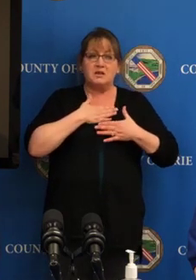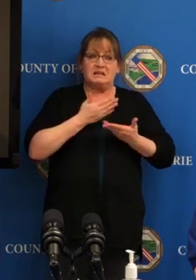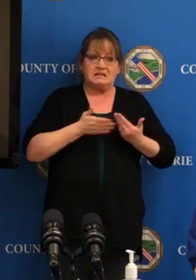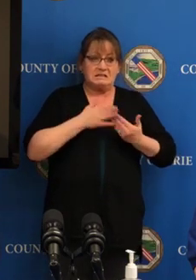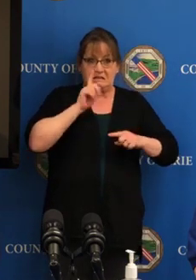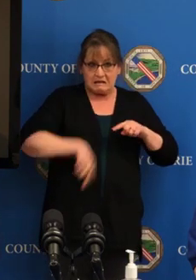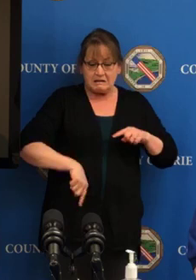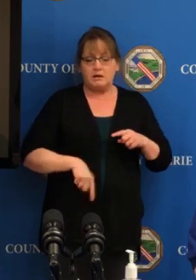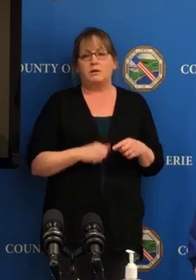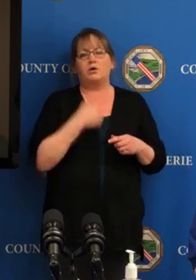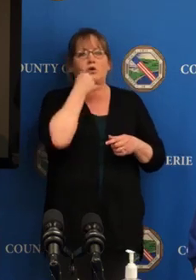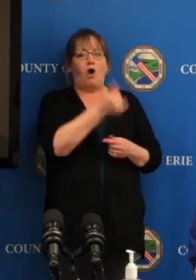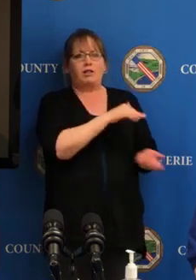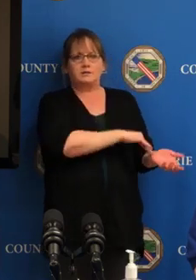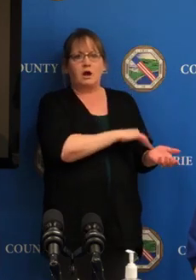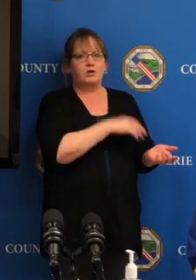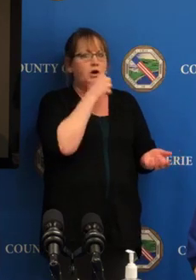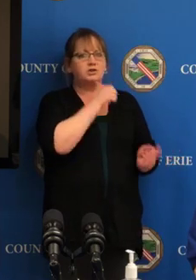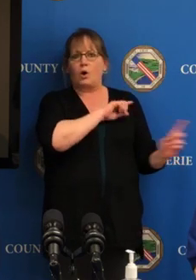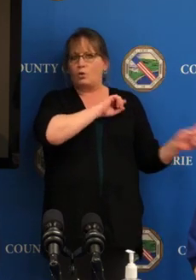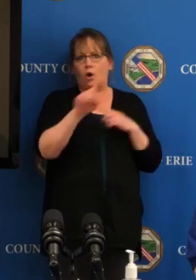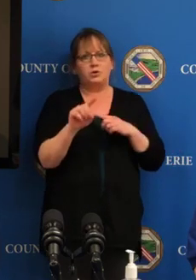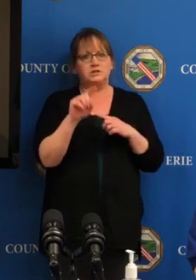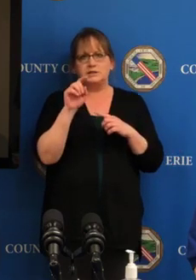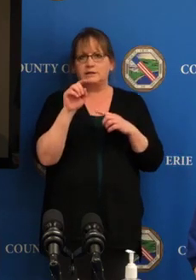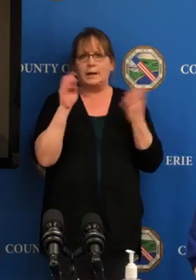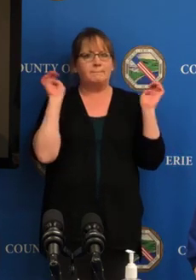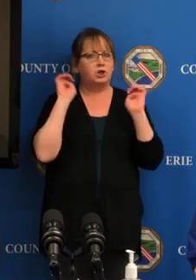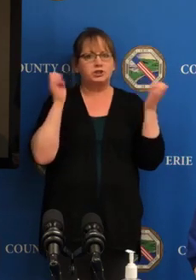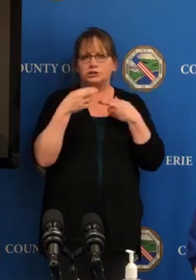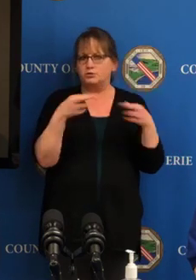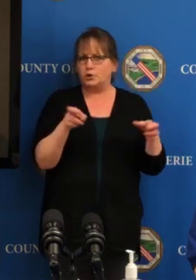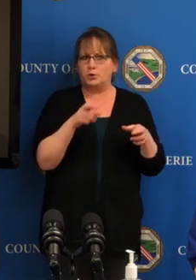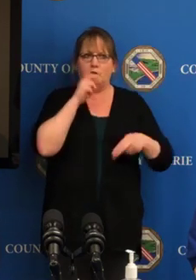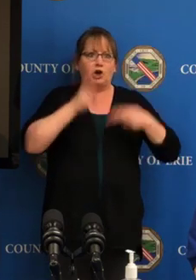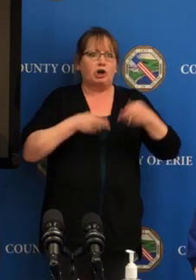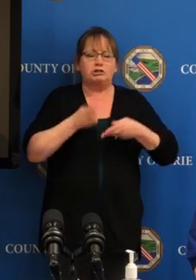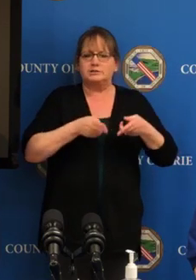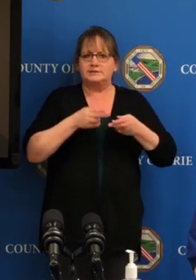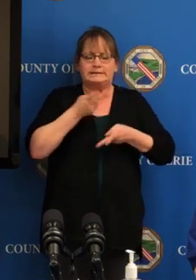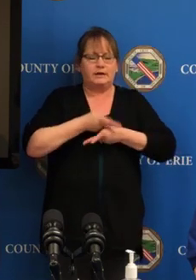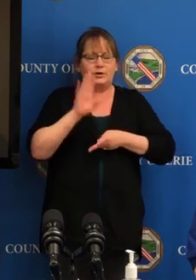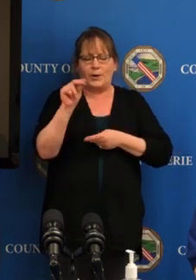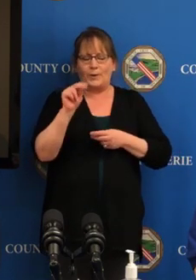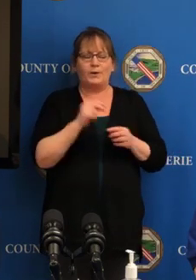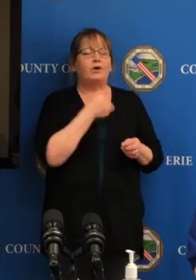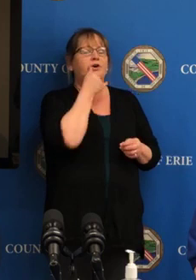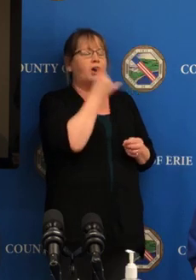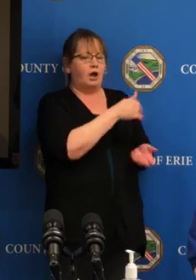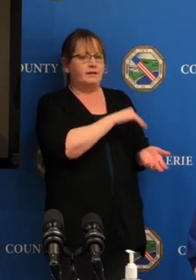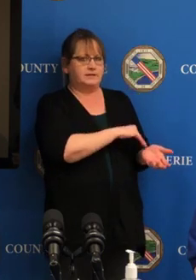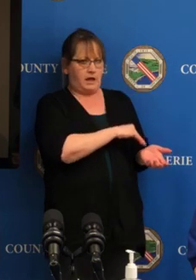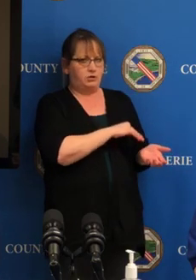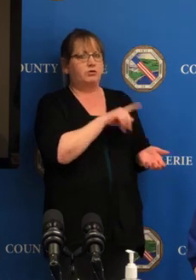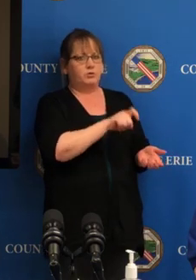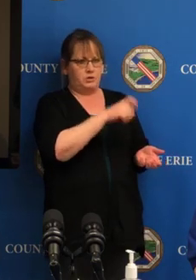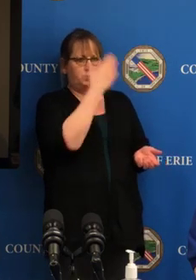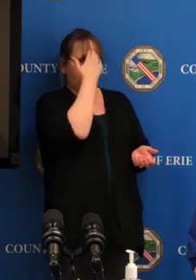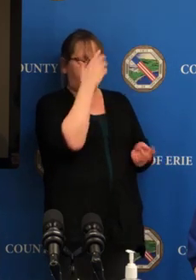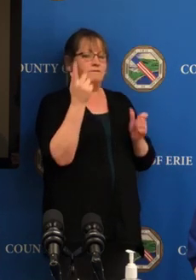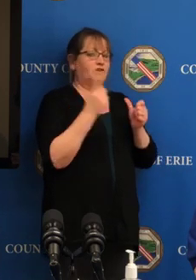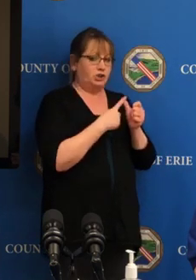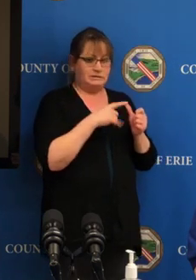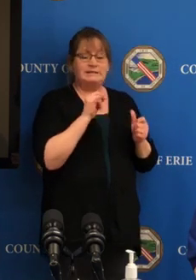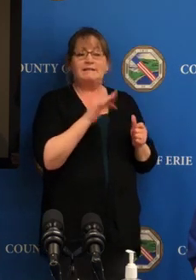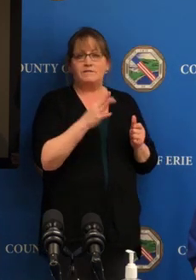your doctor. Do not go to the emergency room yet. Do not go to the urgent care. Call your doctor because those are the symptoms you have to be aware of. If you